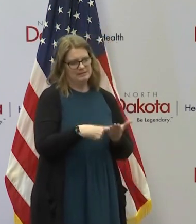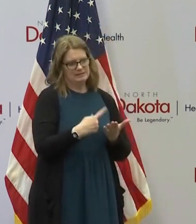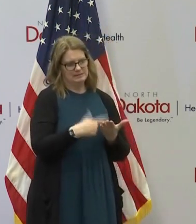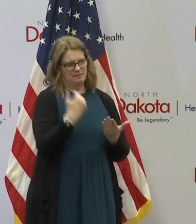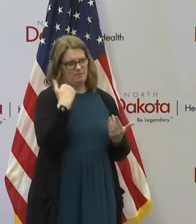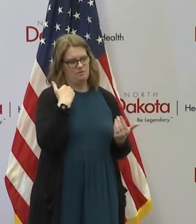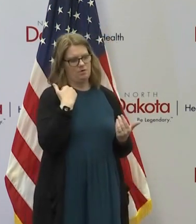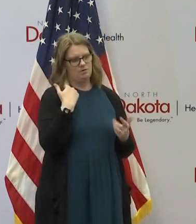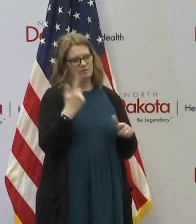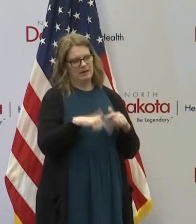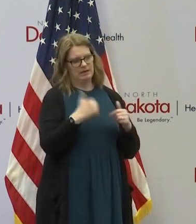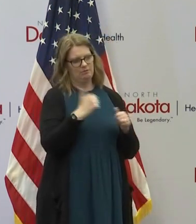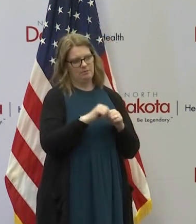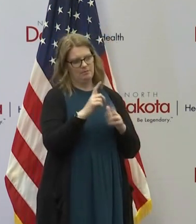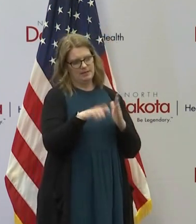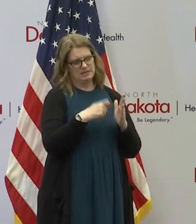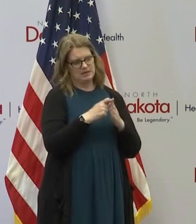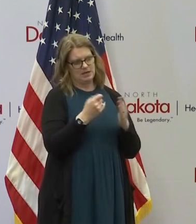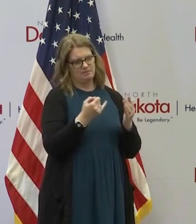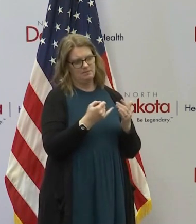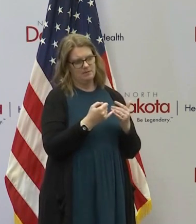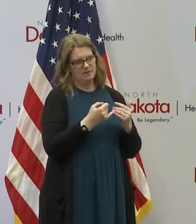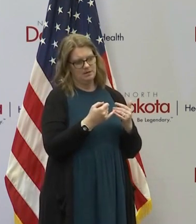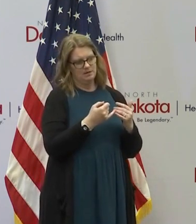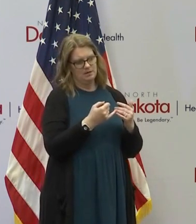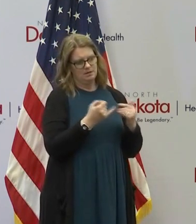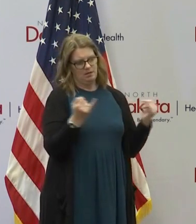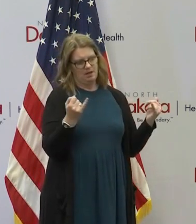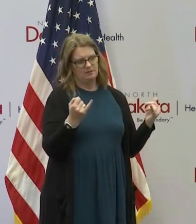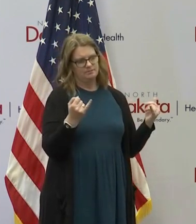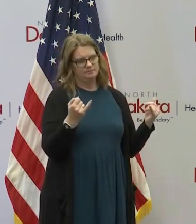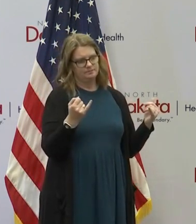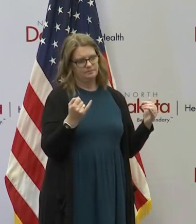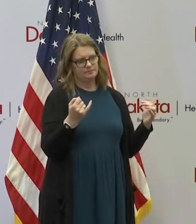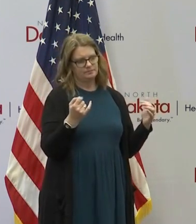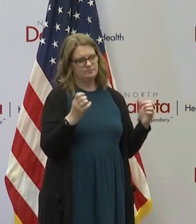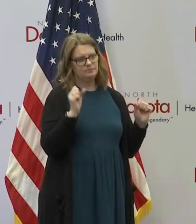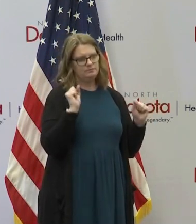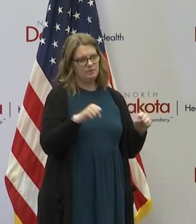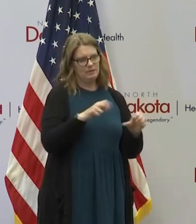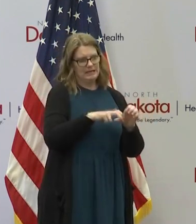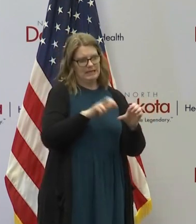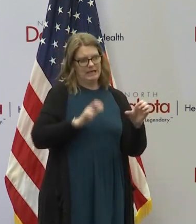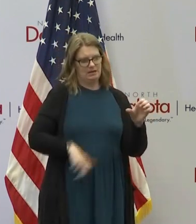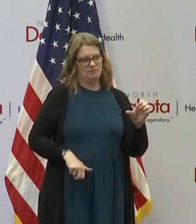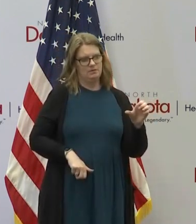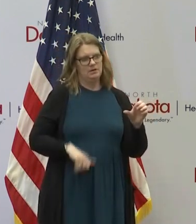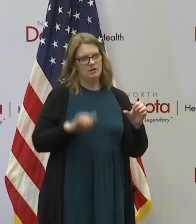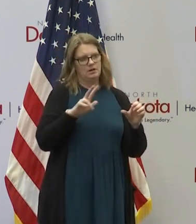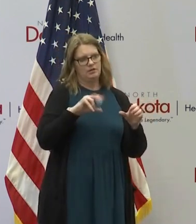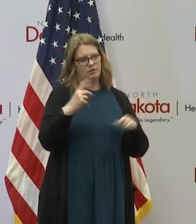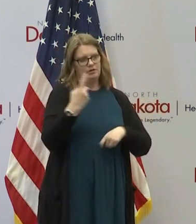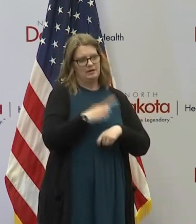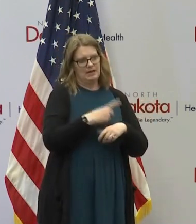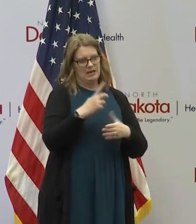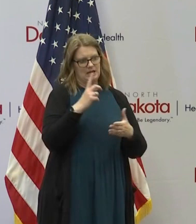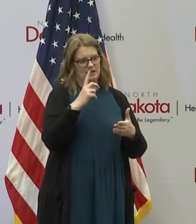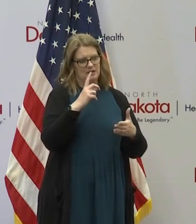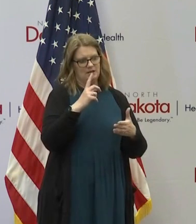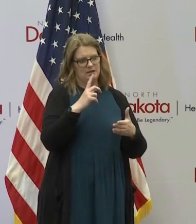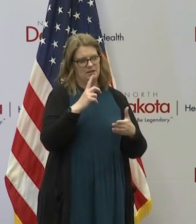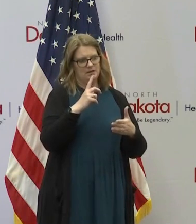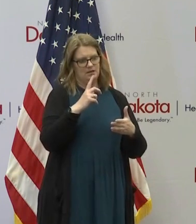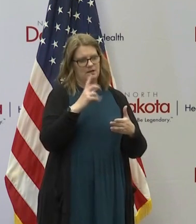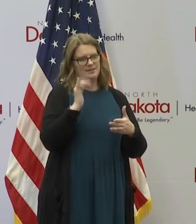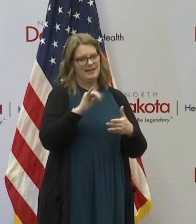and I don't remember the timeline on your thinking, but North Dakota can opt out with a 30-day notice of the $600 a week deal, which currently